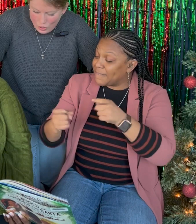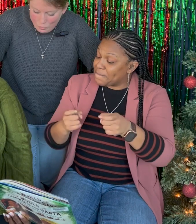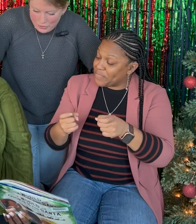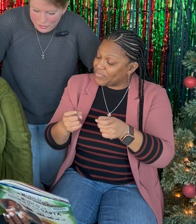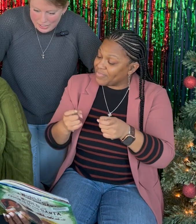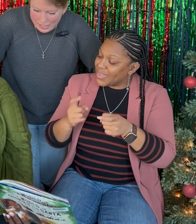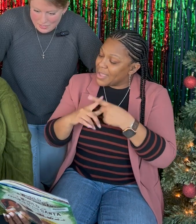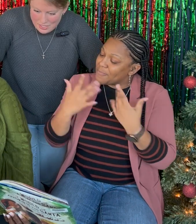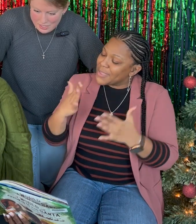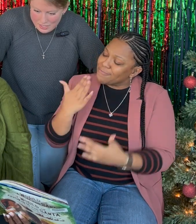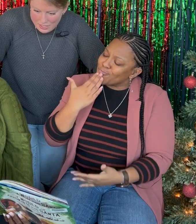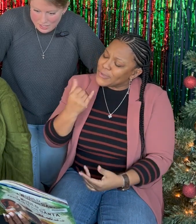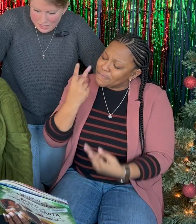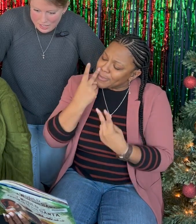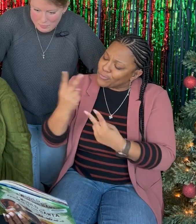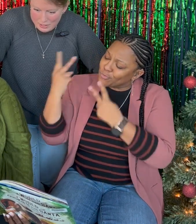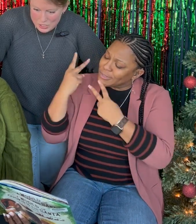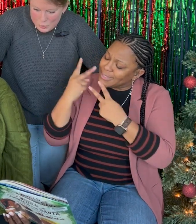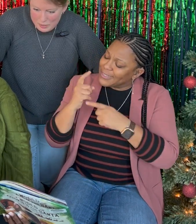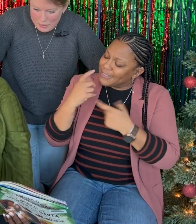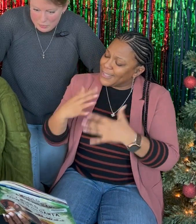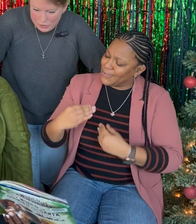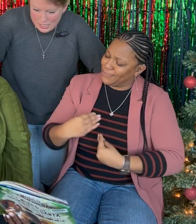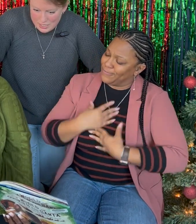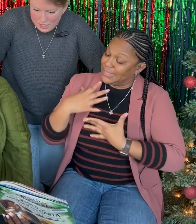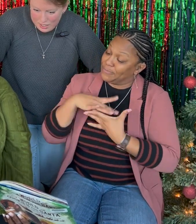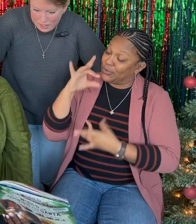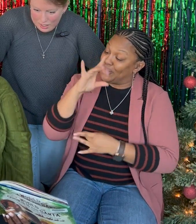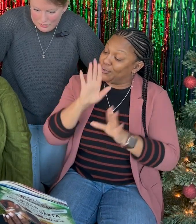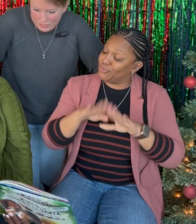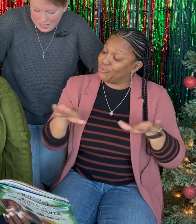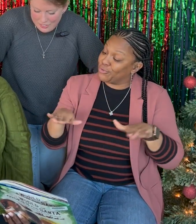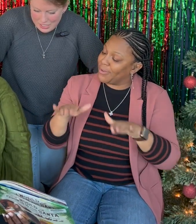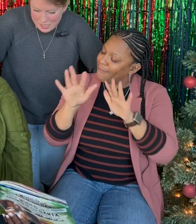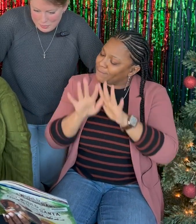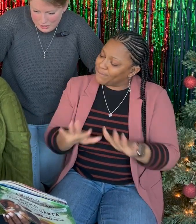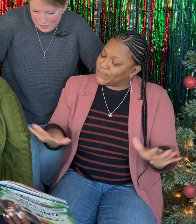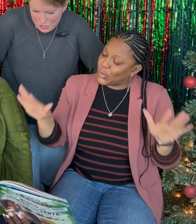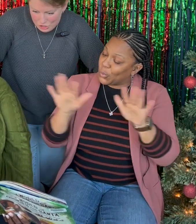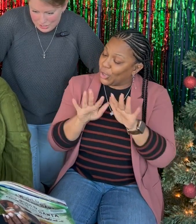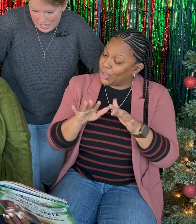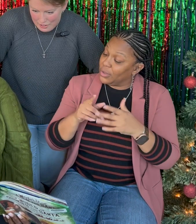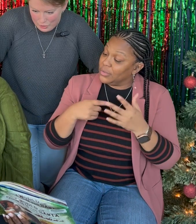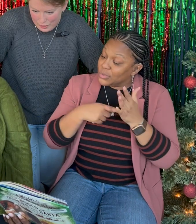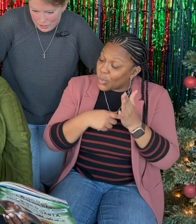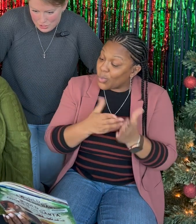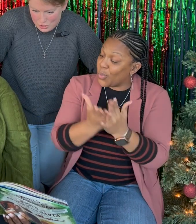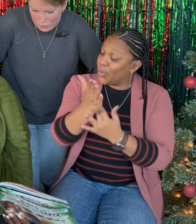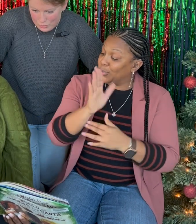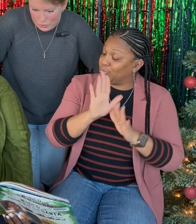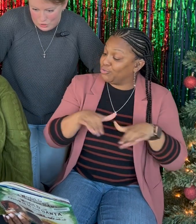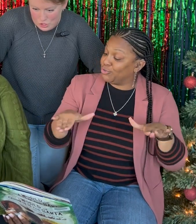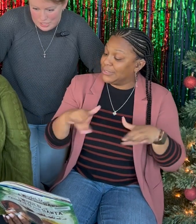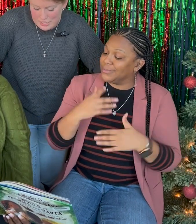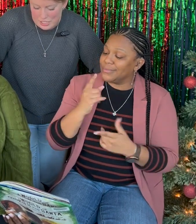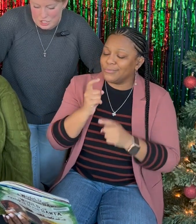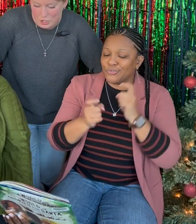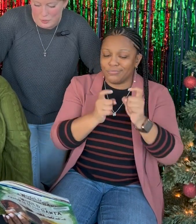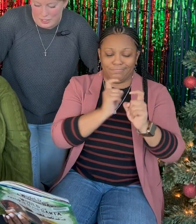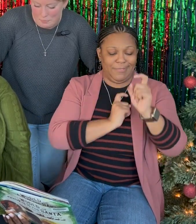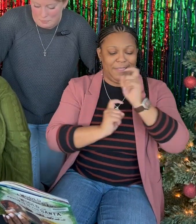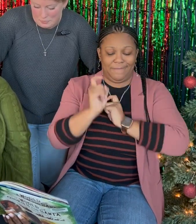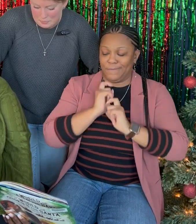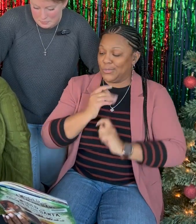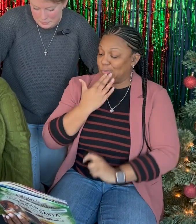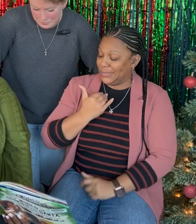as they open their gifts, and by the sweet memories of giving spirit of children everywhere showed through the treats they shared